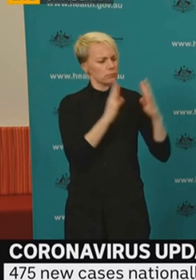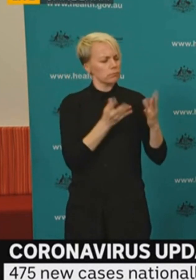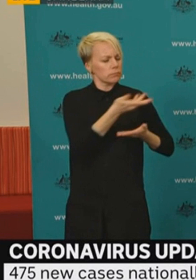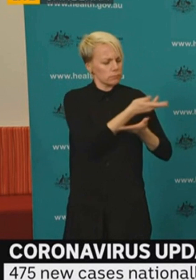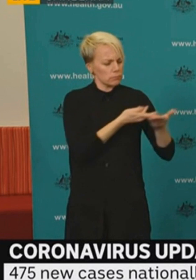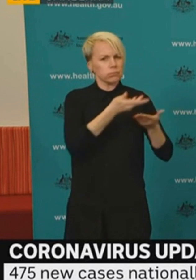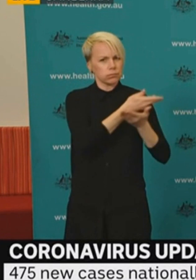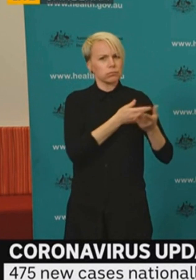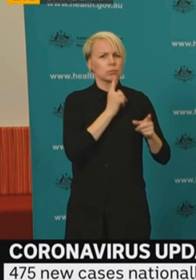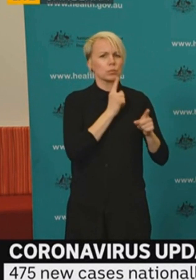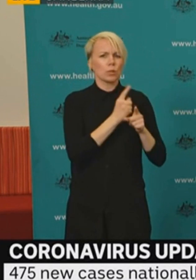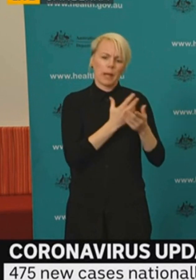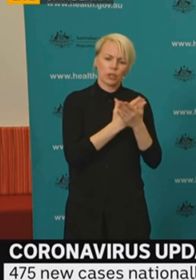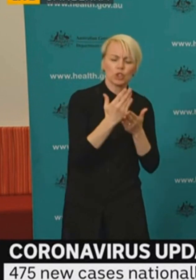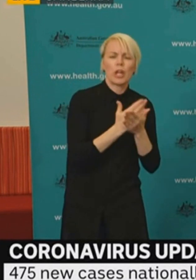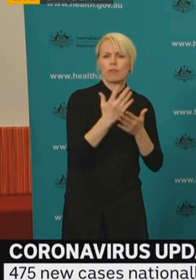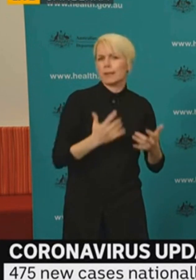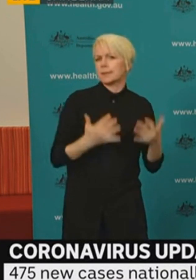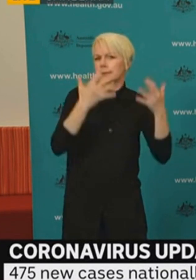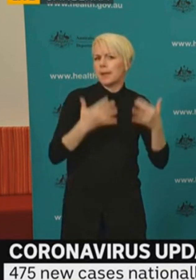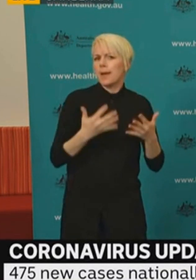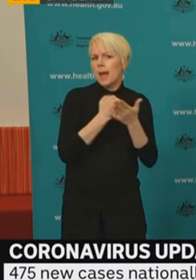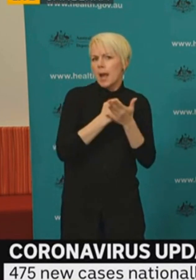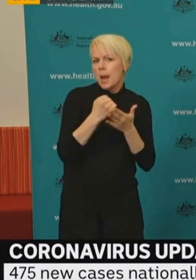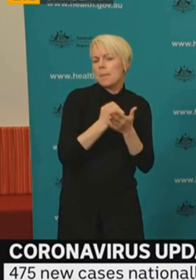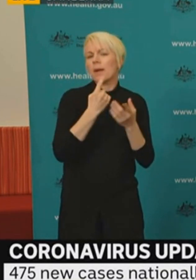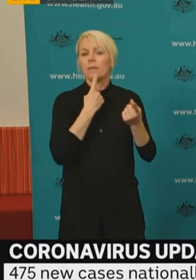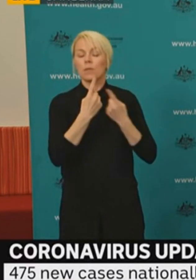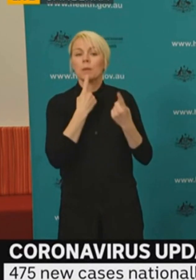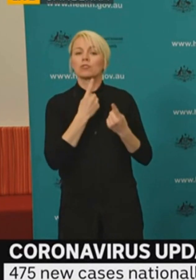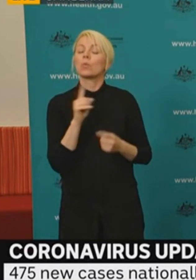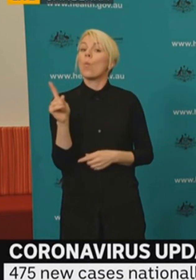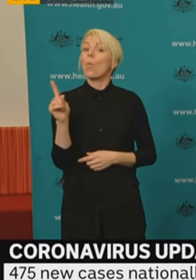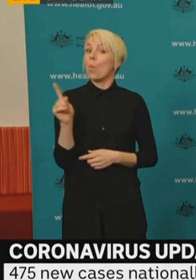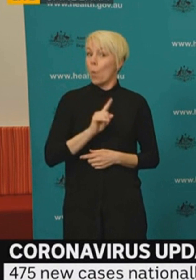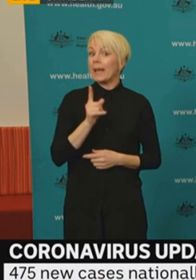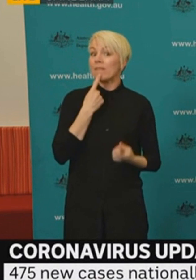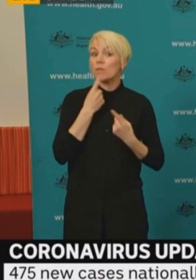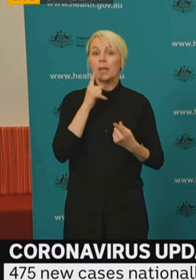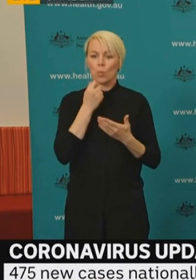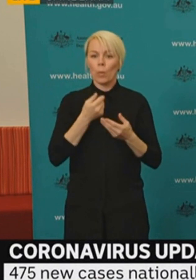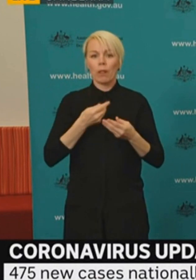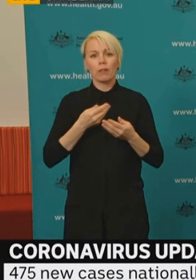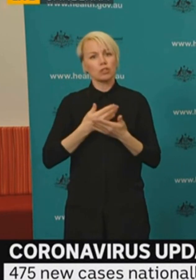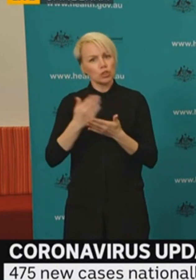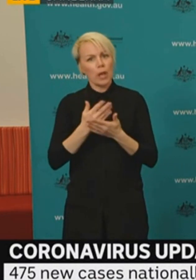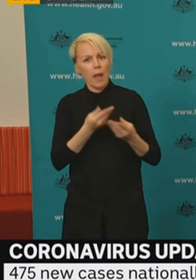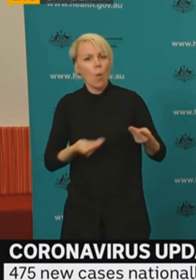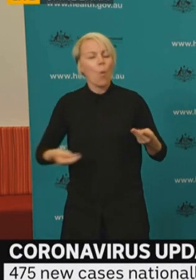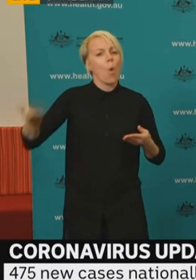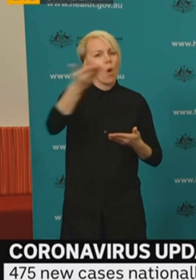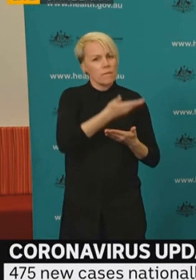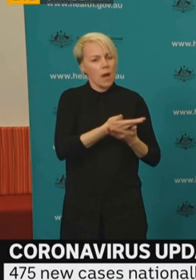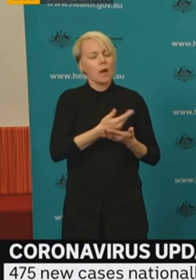numbers. What data will be now shared between the states and the Commonwealth more freely? And isn't that implicitly saying